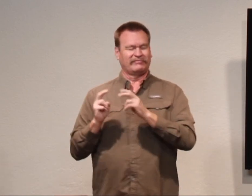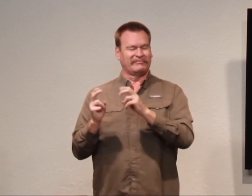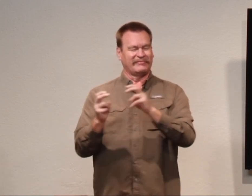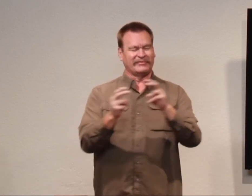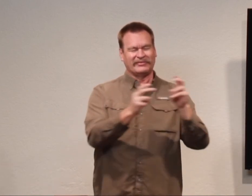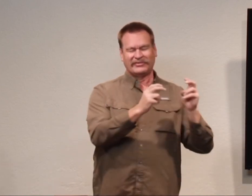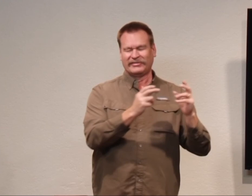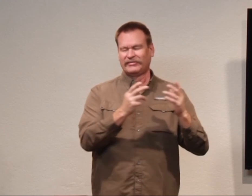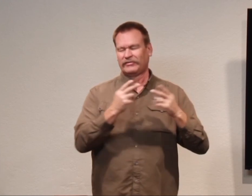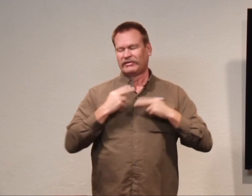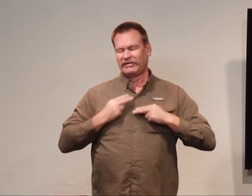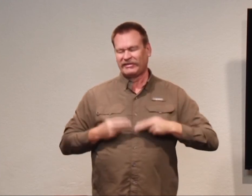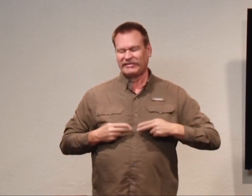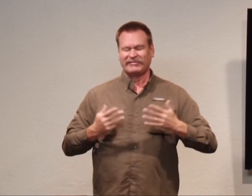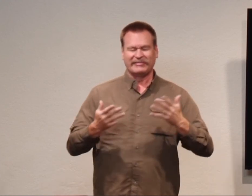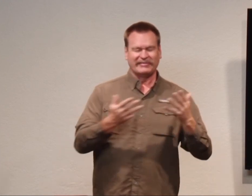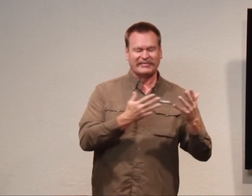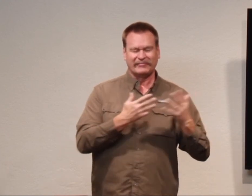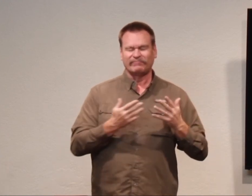are struggling.